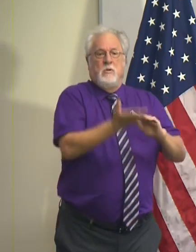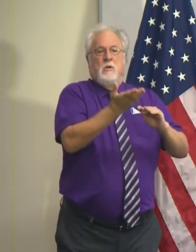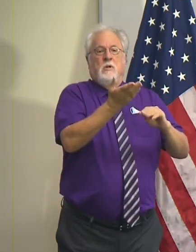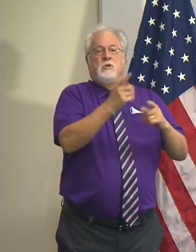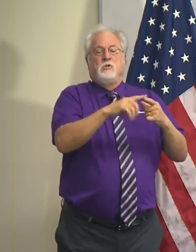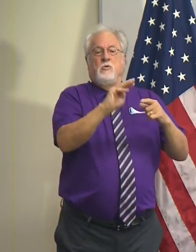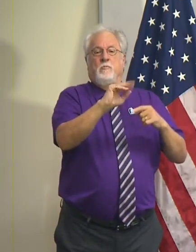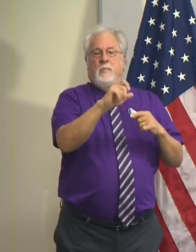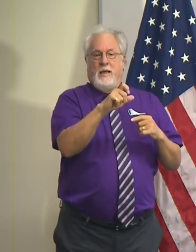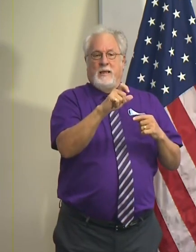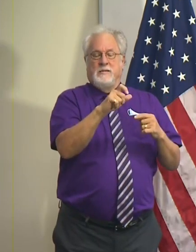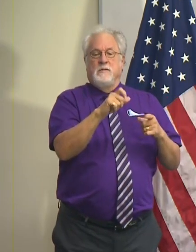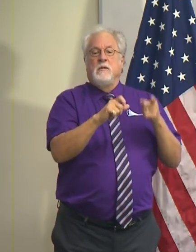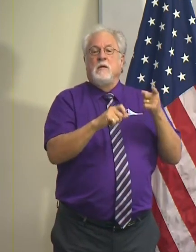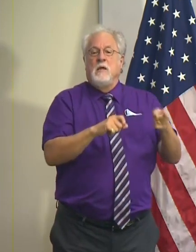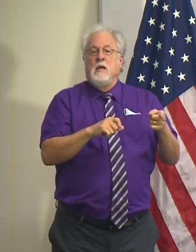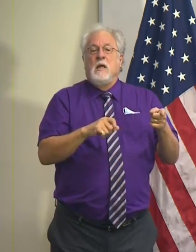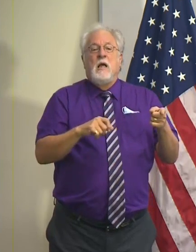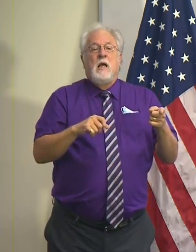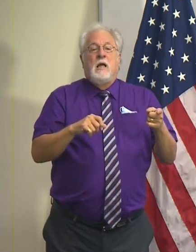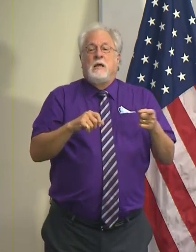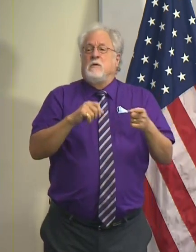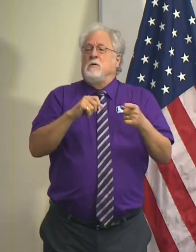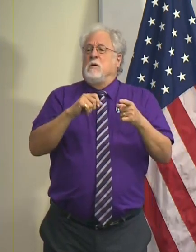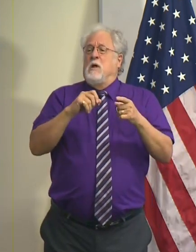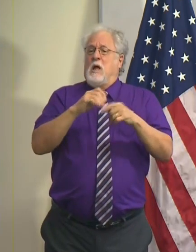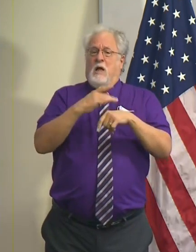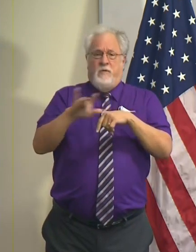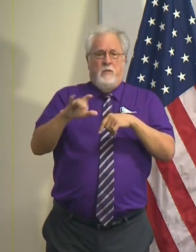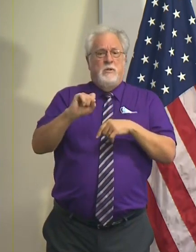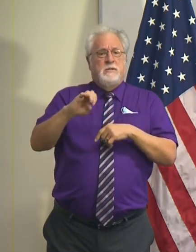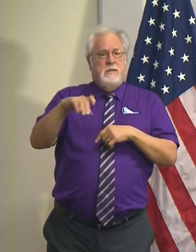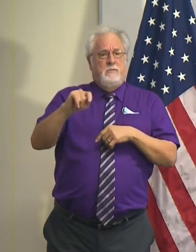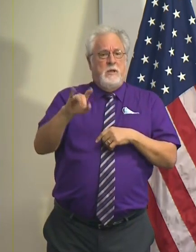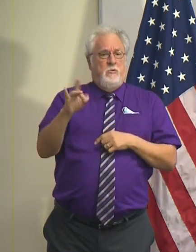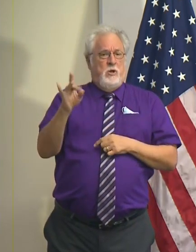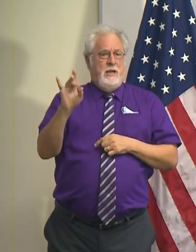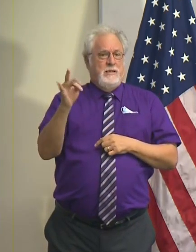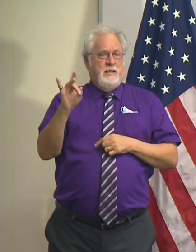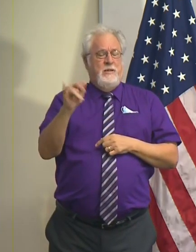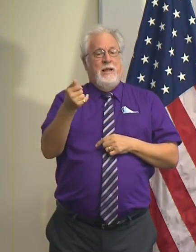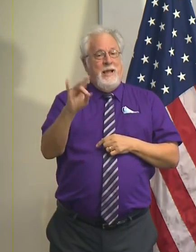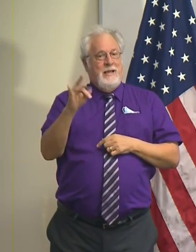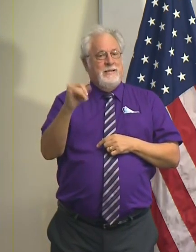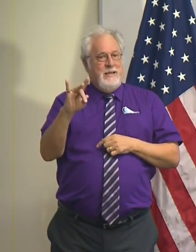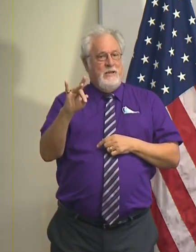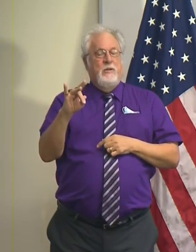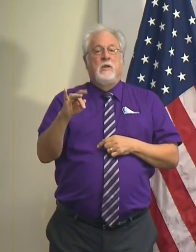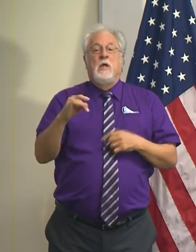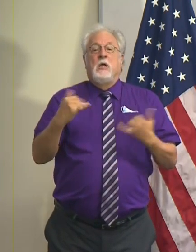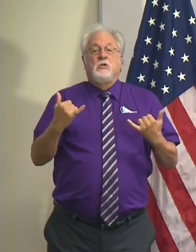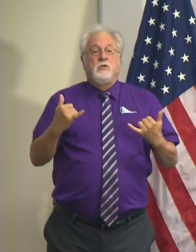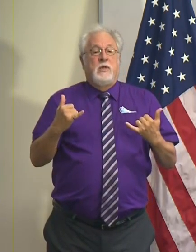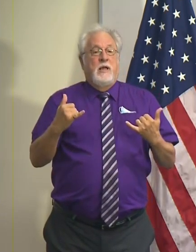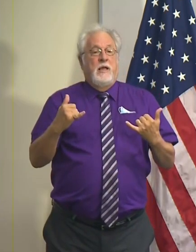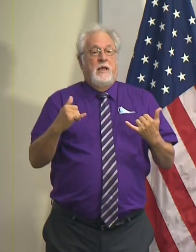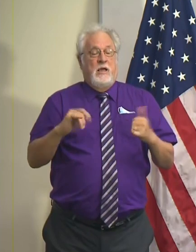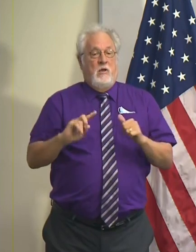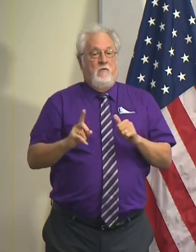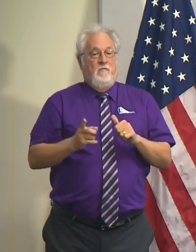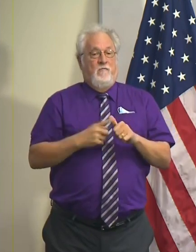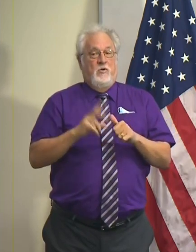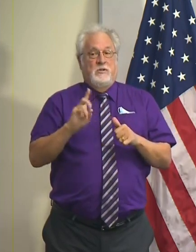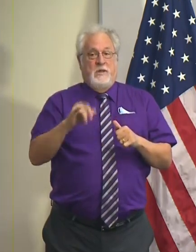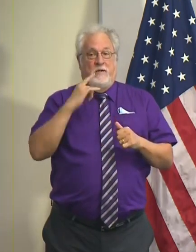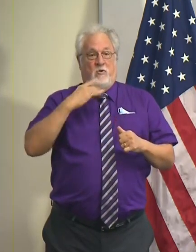maximum. Those are scheduled to be available on September the 18th. Today is also the first